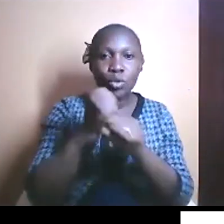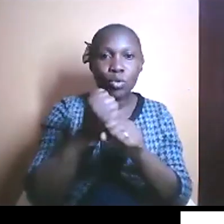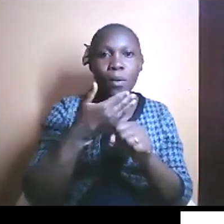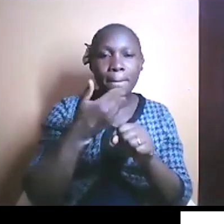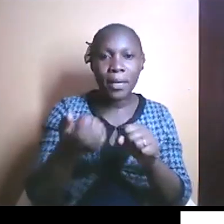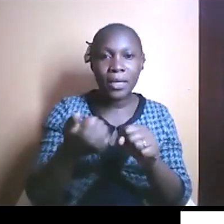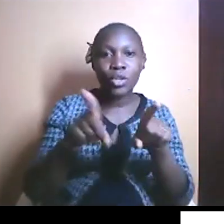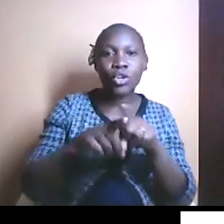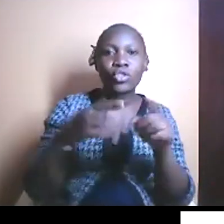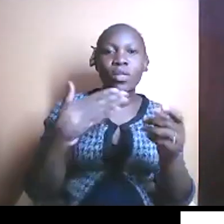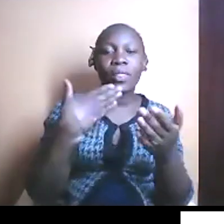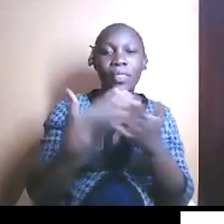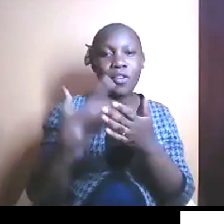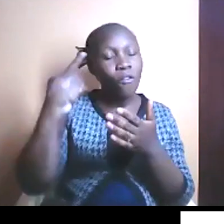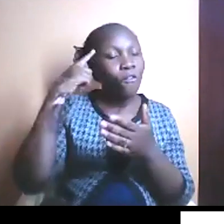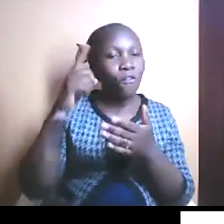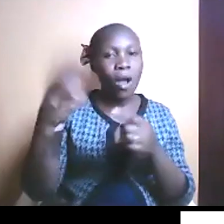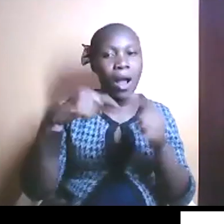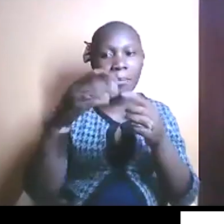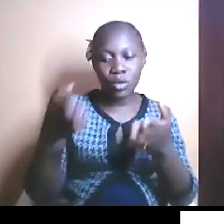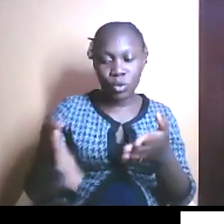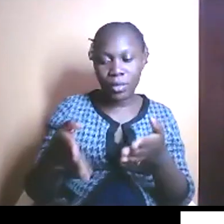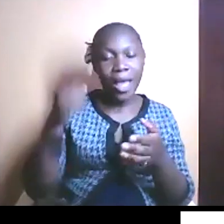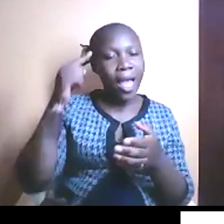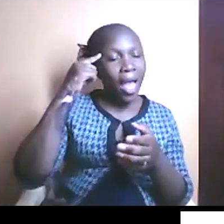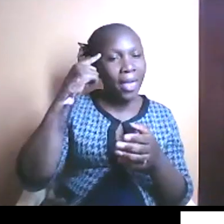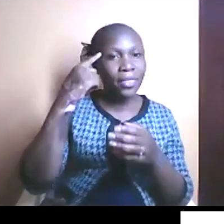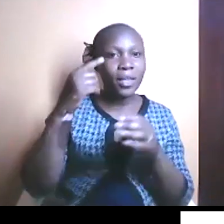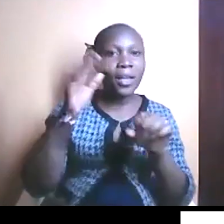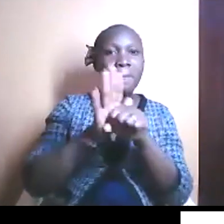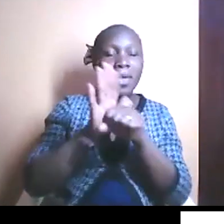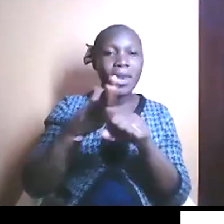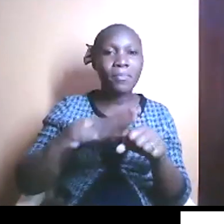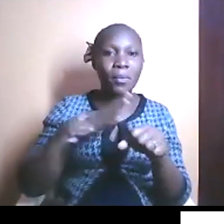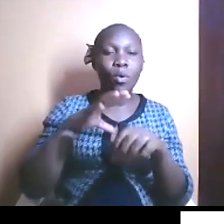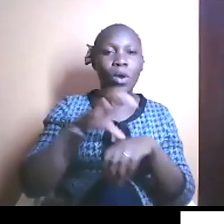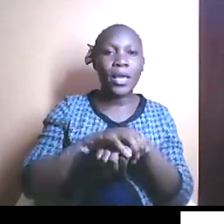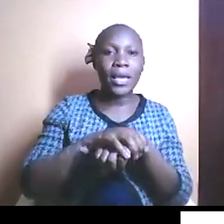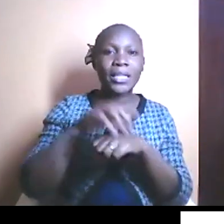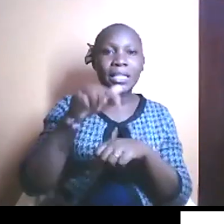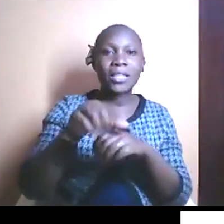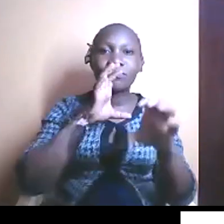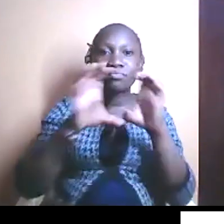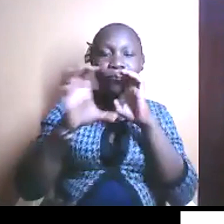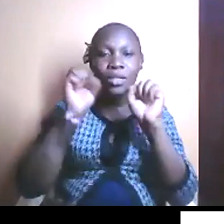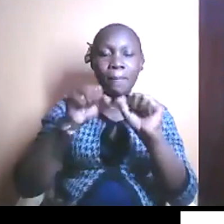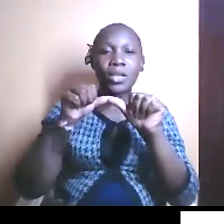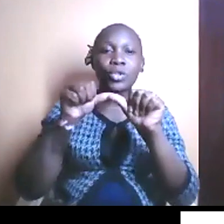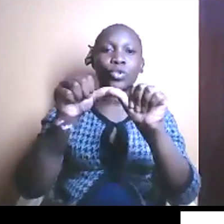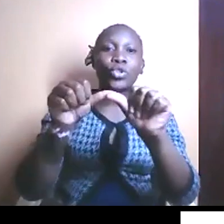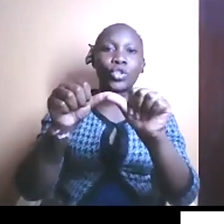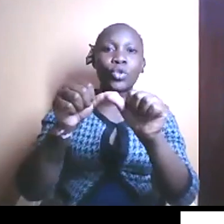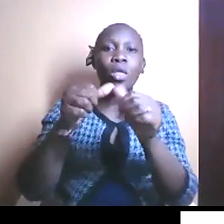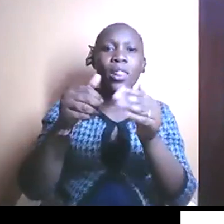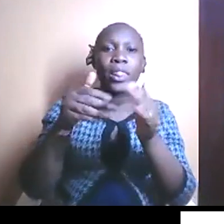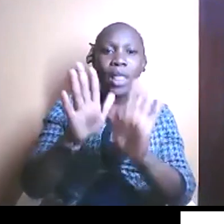you for being available today. I think you are reaching out to more people, and this conversation has got to keep going. And I think the way to start changing the world